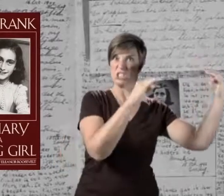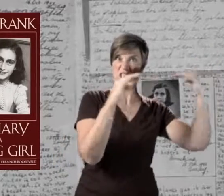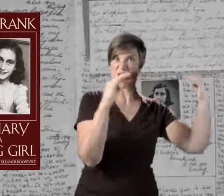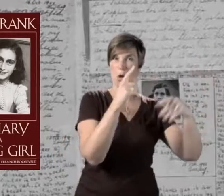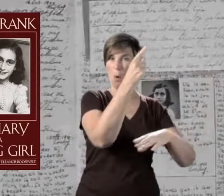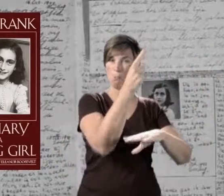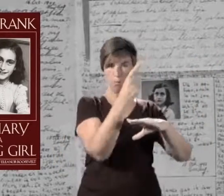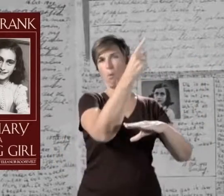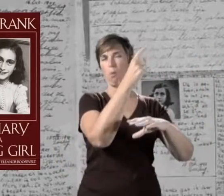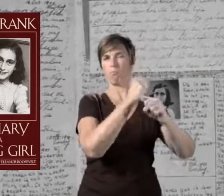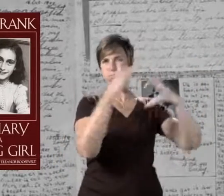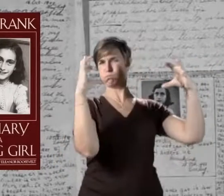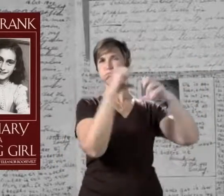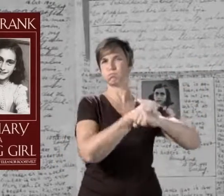too.